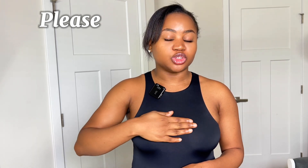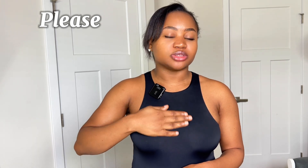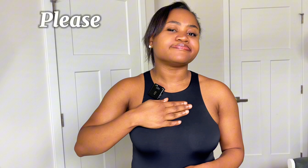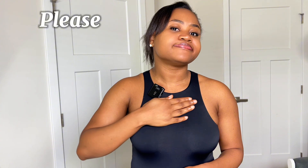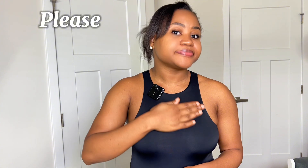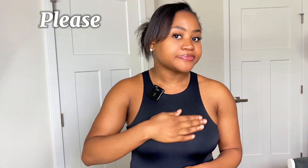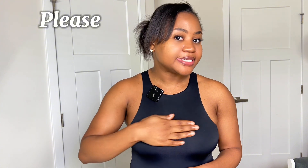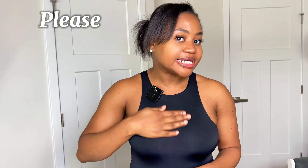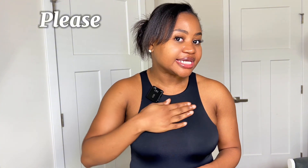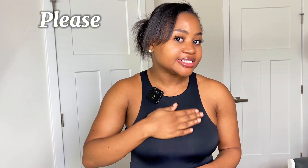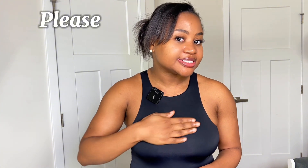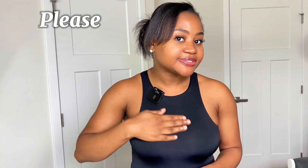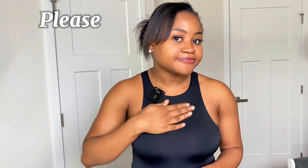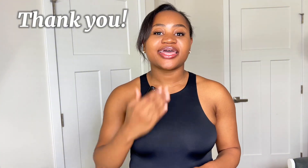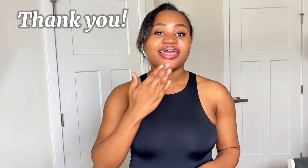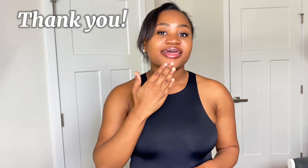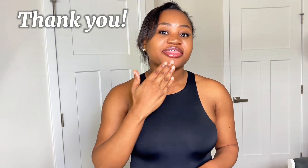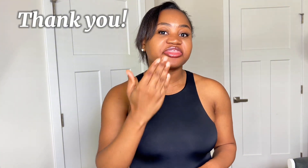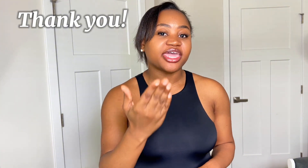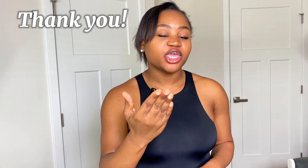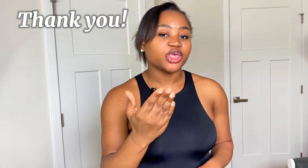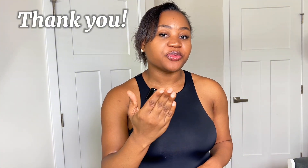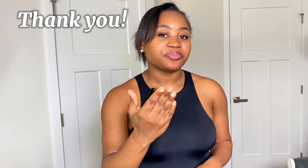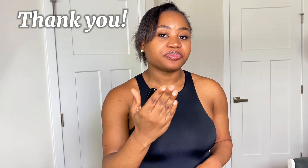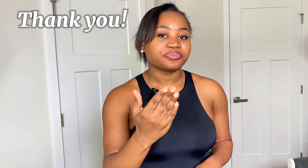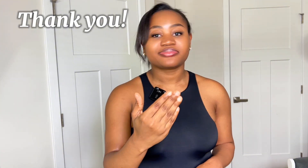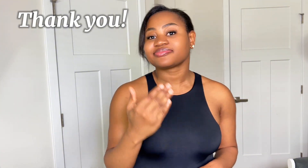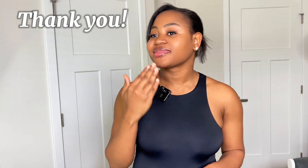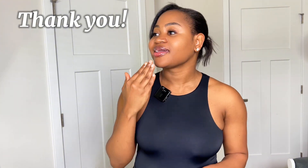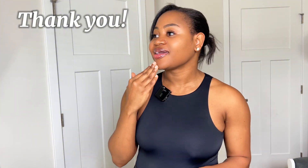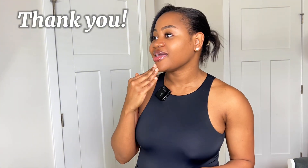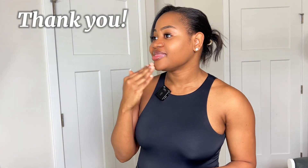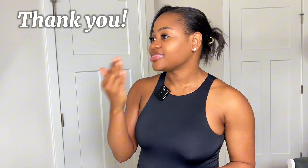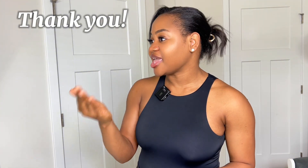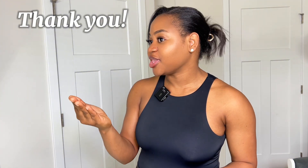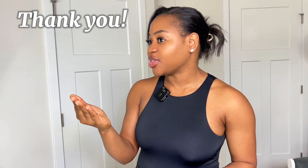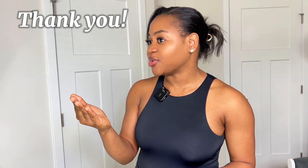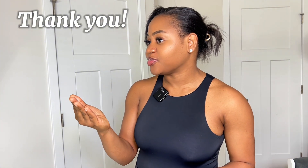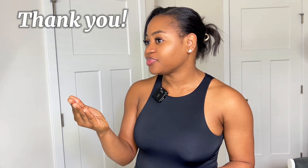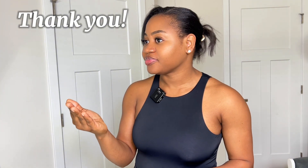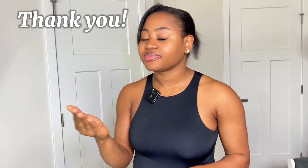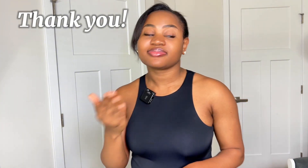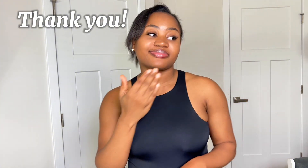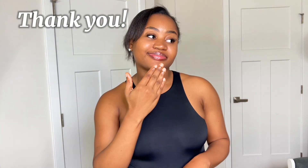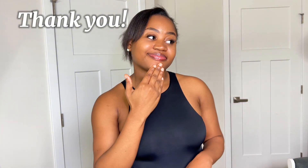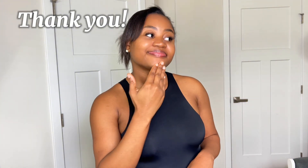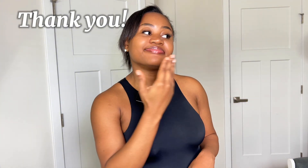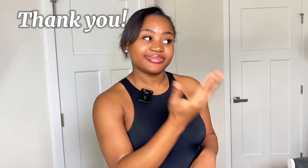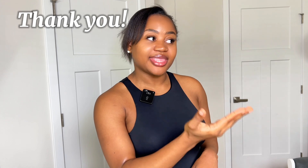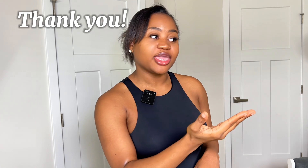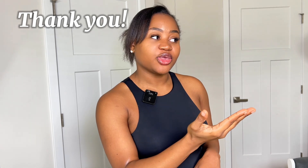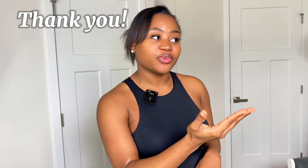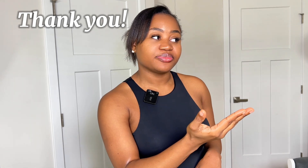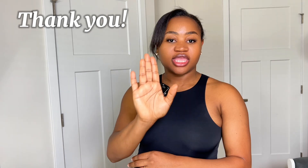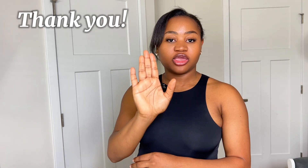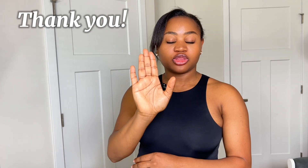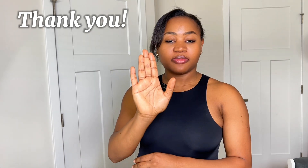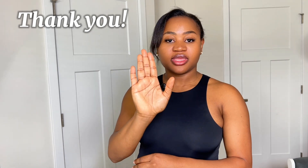motion. Please. Thank you. Thank you. Thank you. You take your dominant